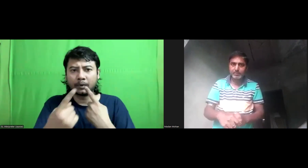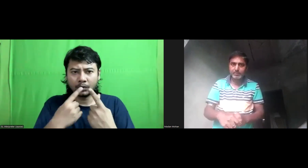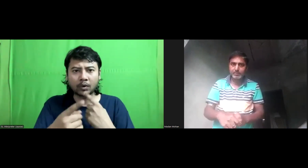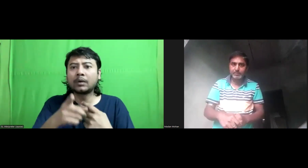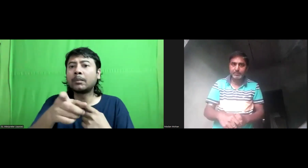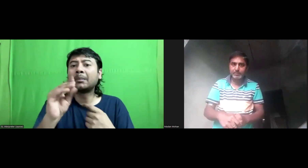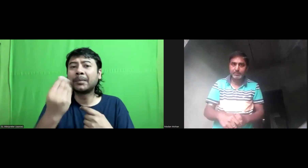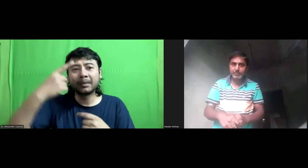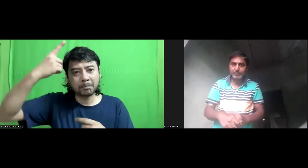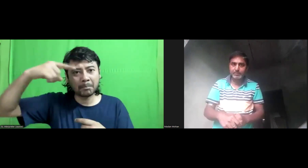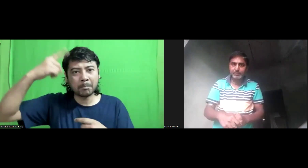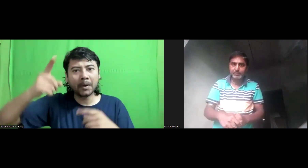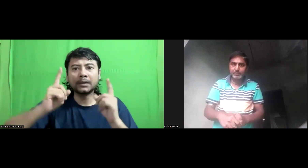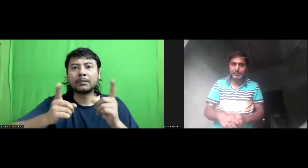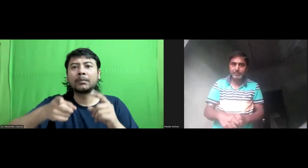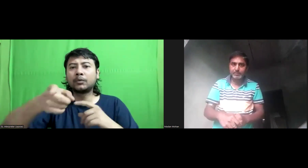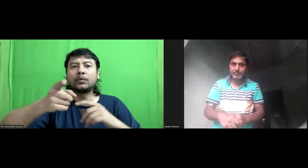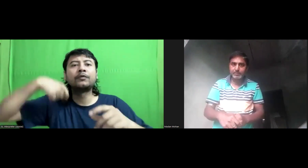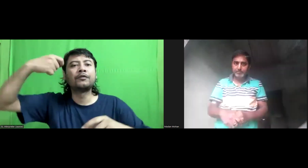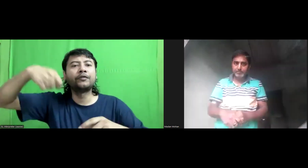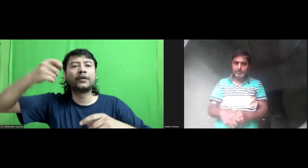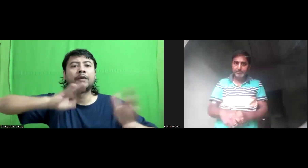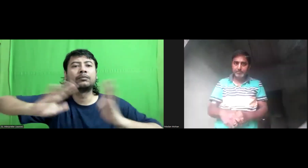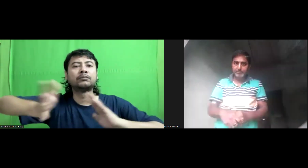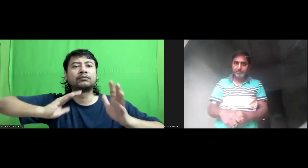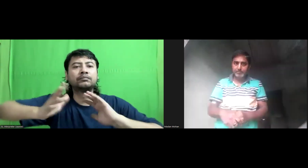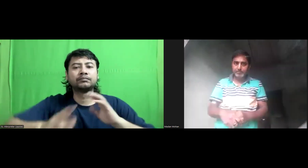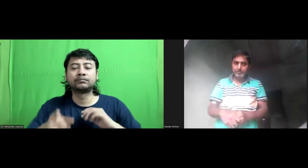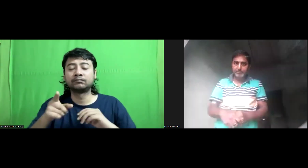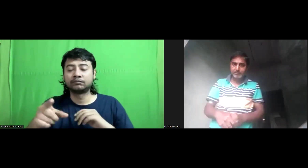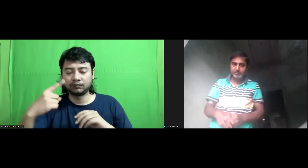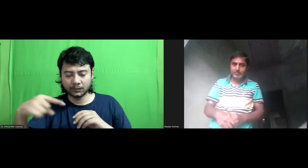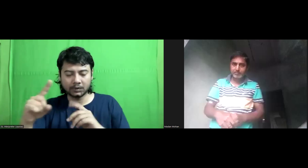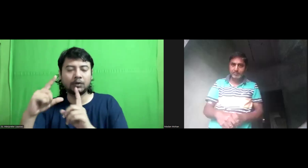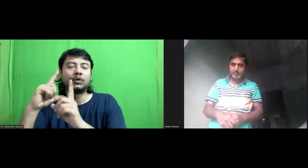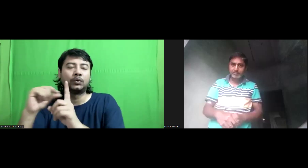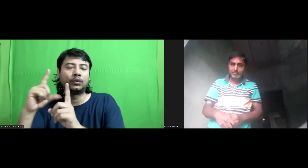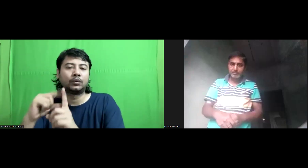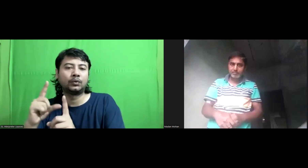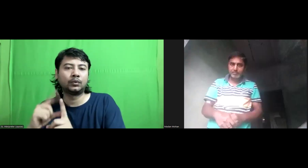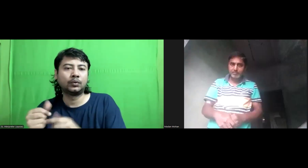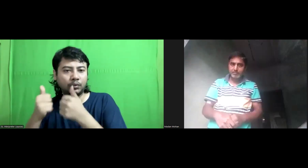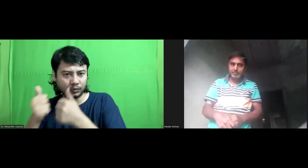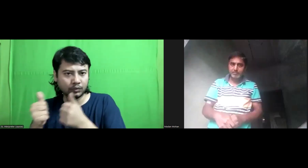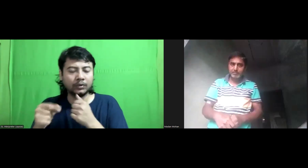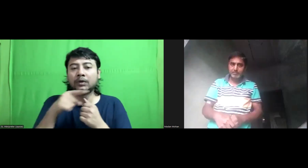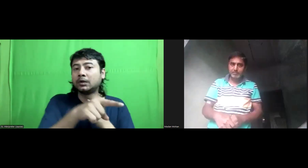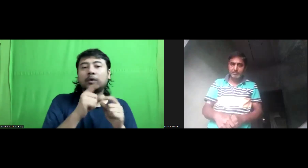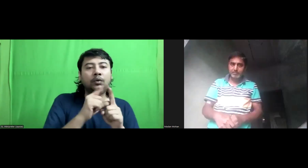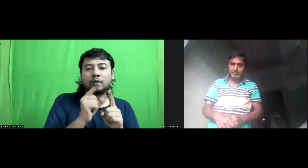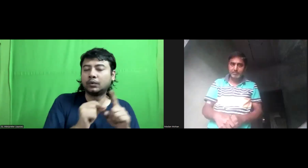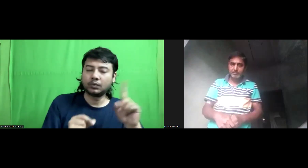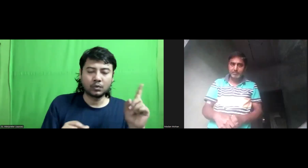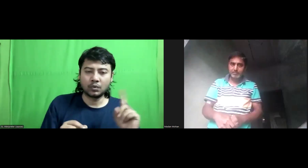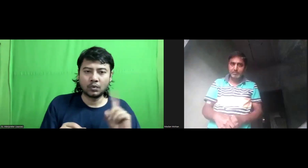group. I think that also we can do. You can sign this, and if you can read, you can sign and send it to